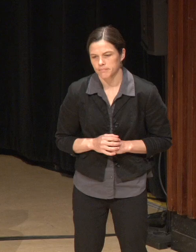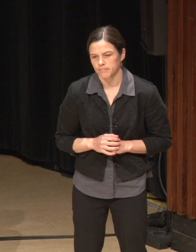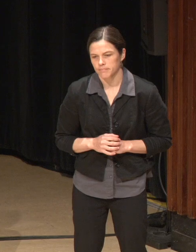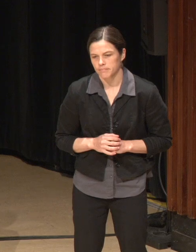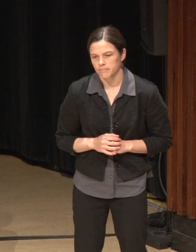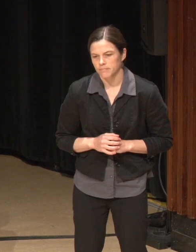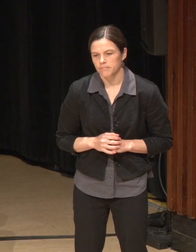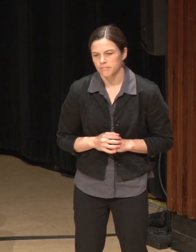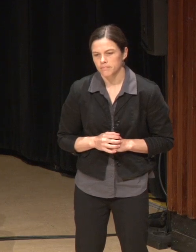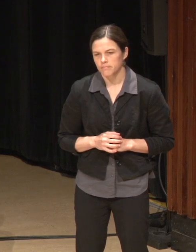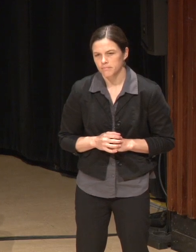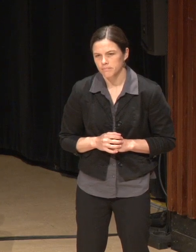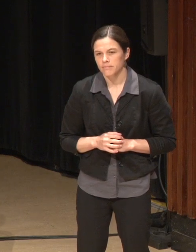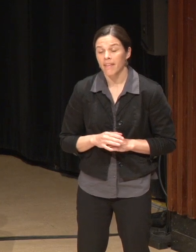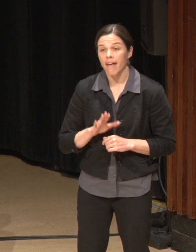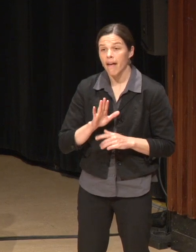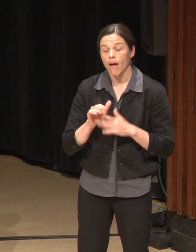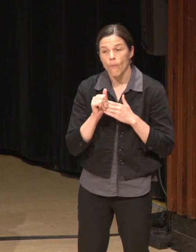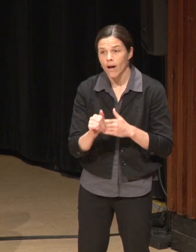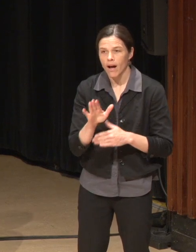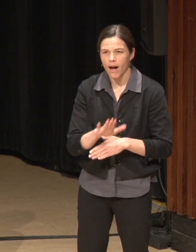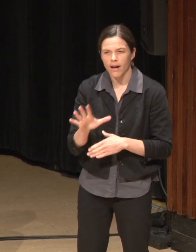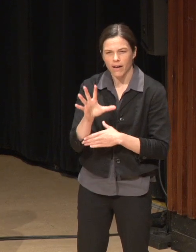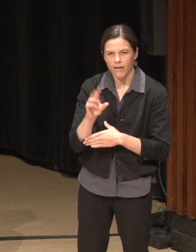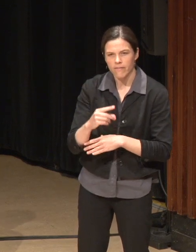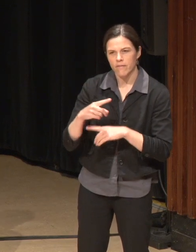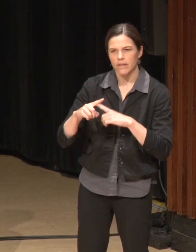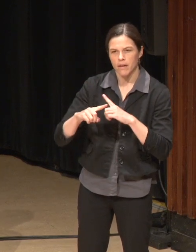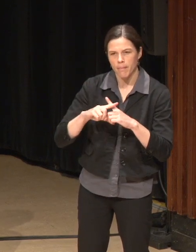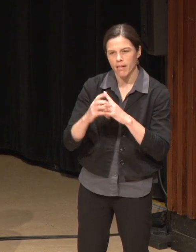his 50-plus years as working as an